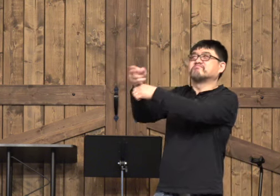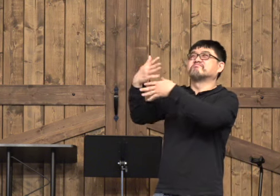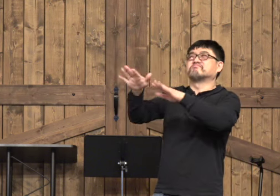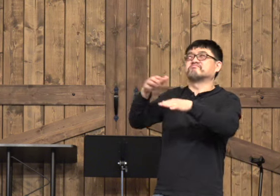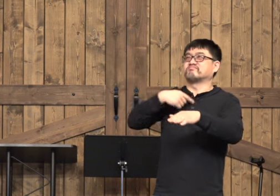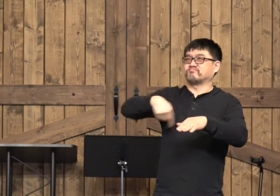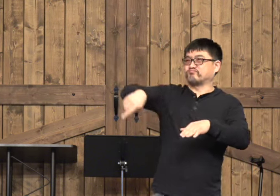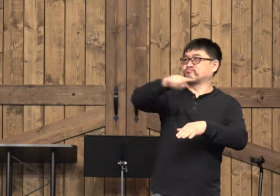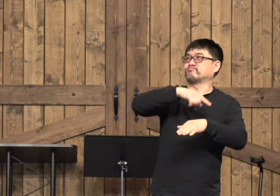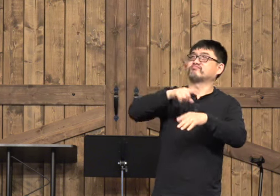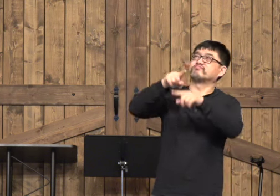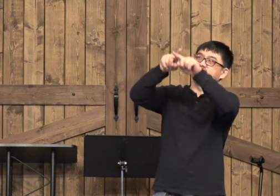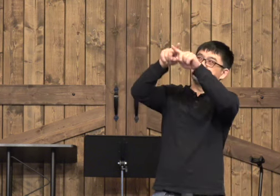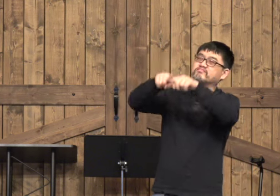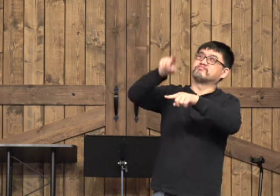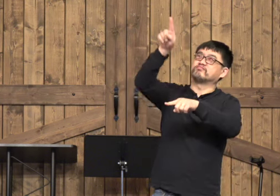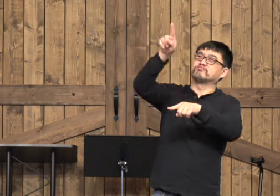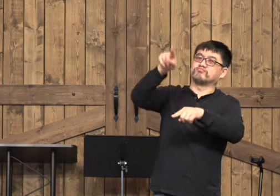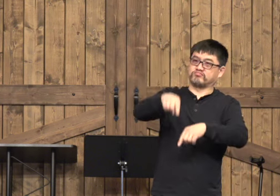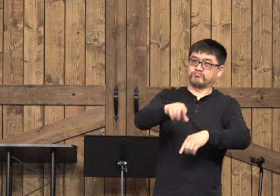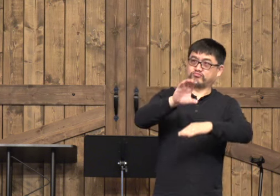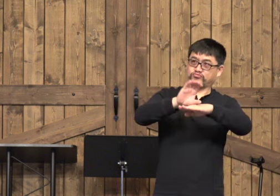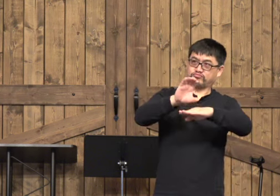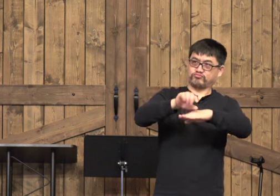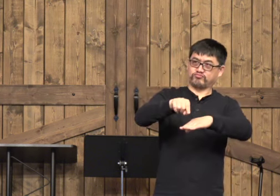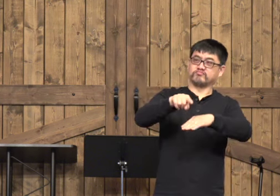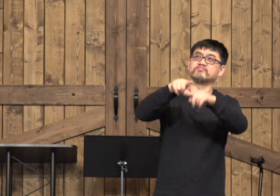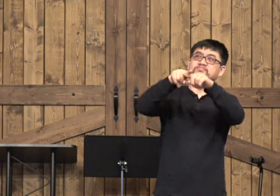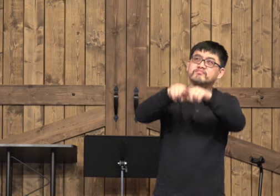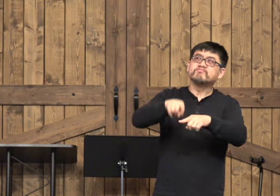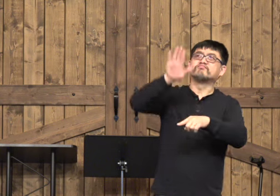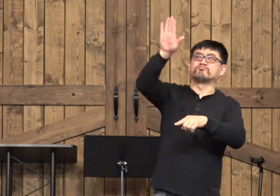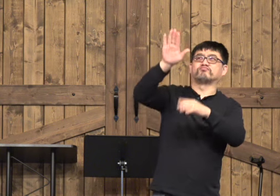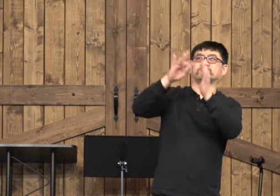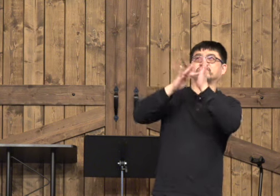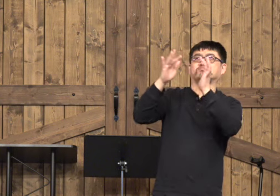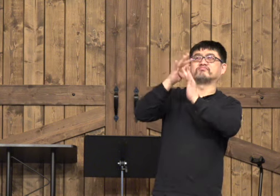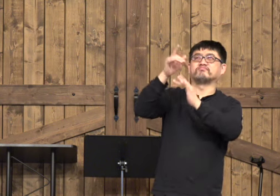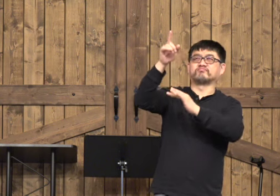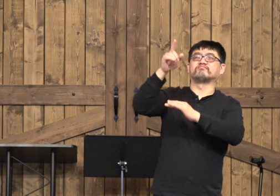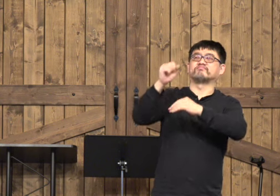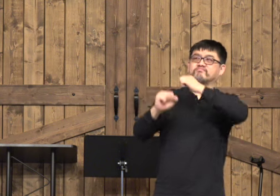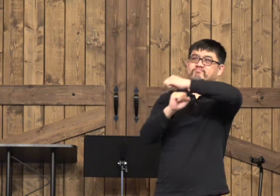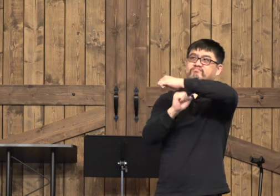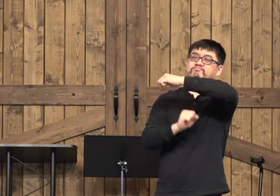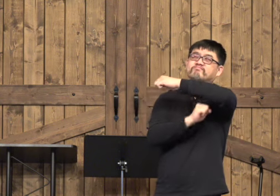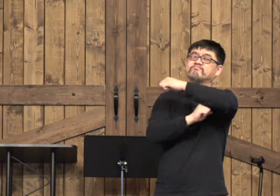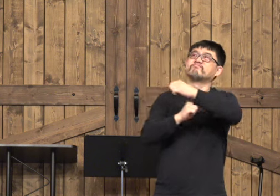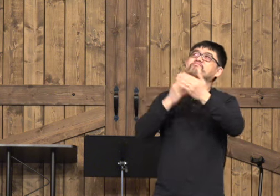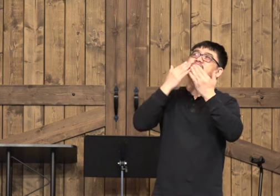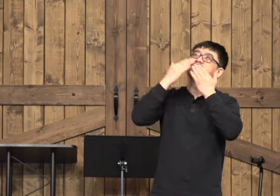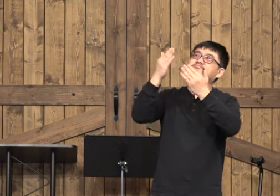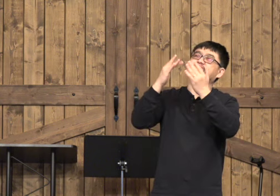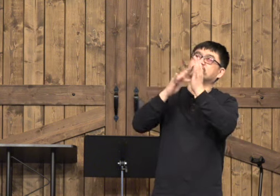And that you have already conquered Satan. And we can depend on you. This is your church. And Jesus is our own